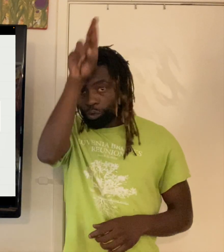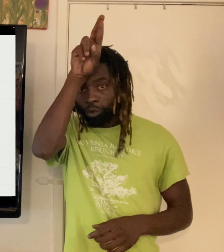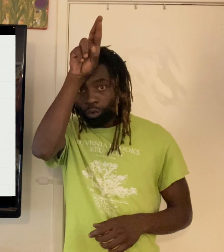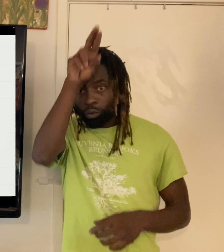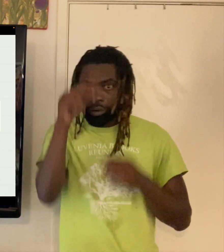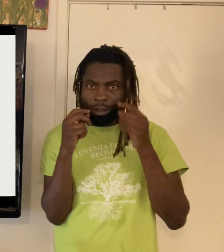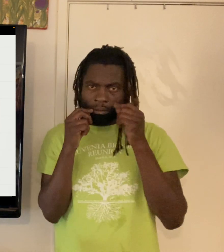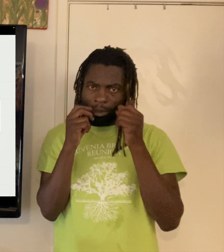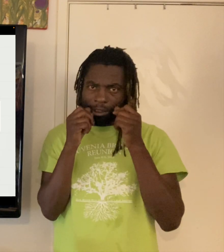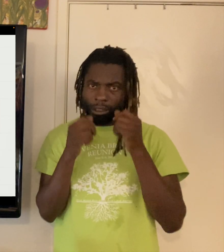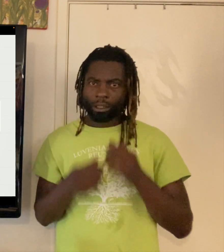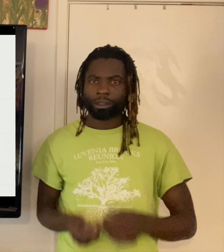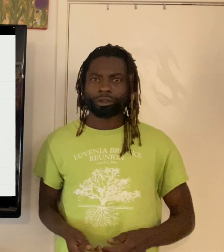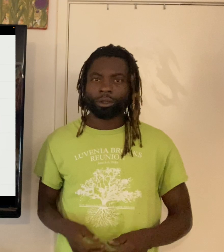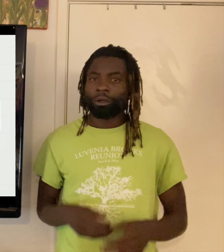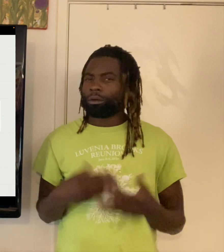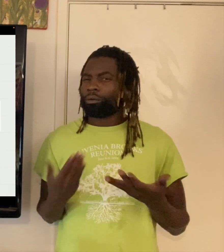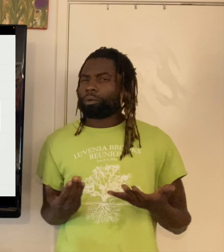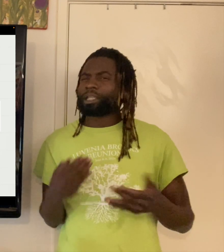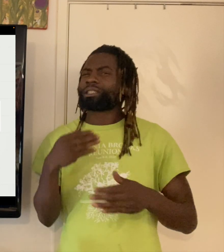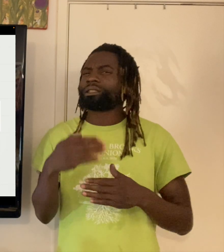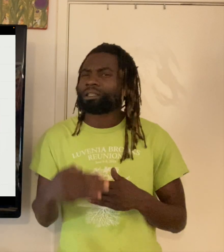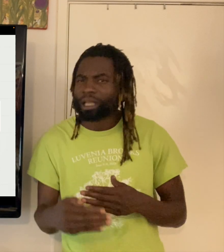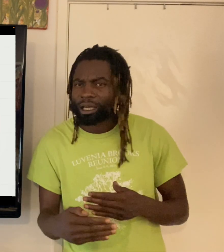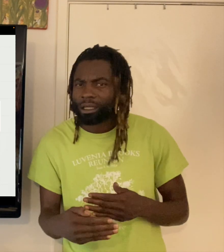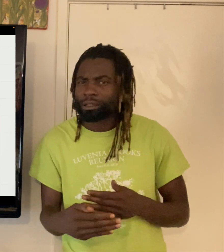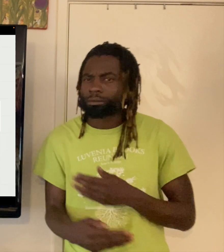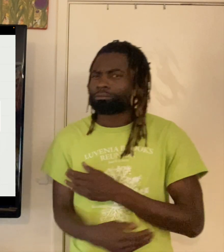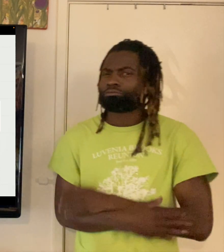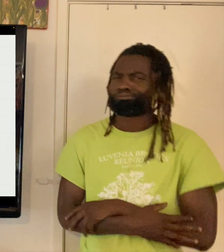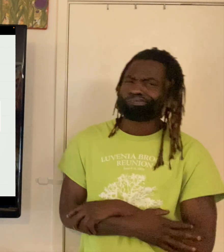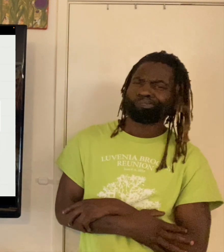mustache. So what would come next right here?